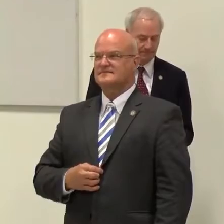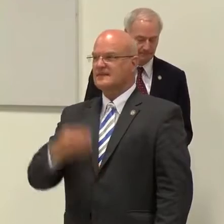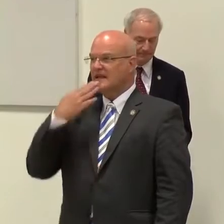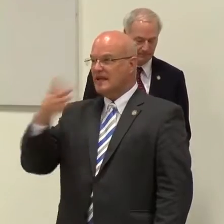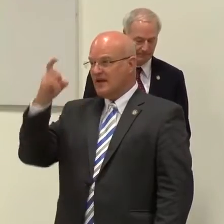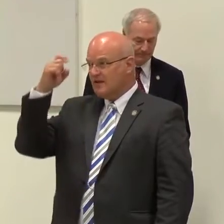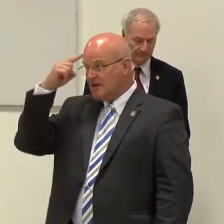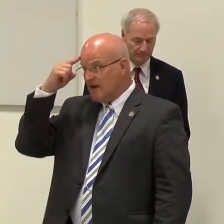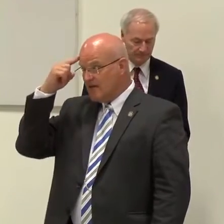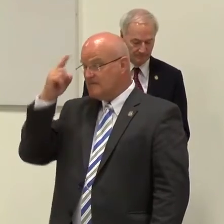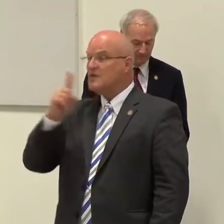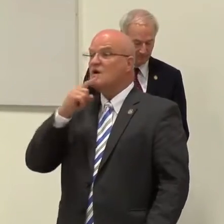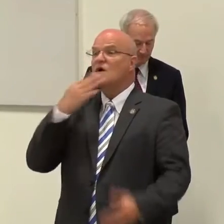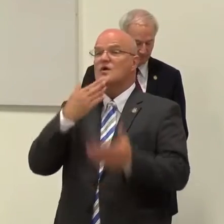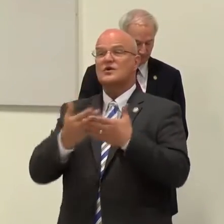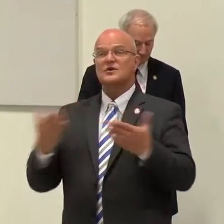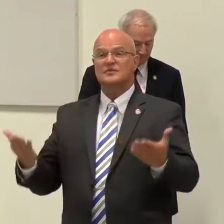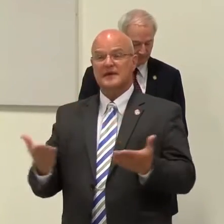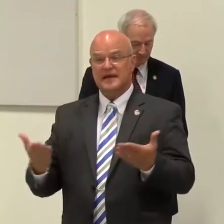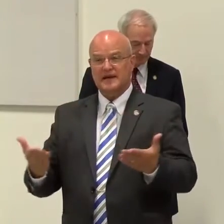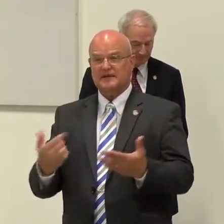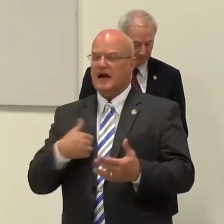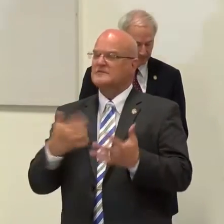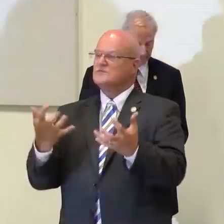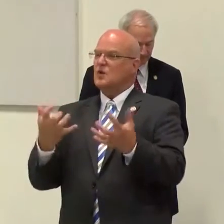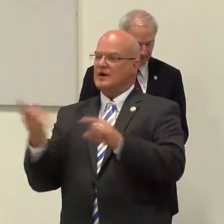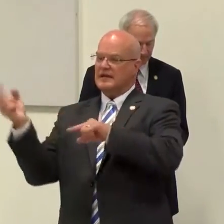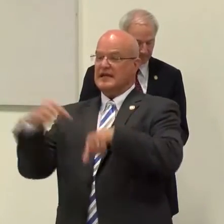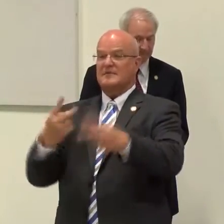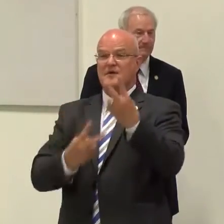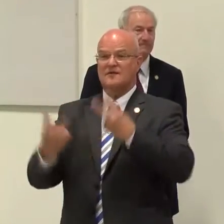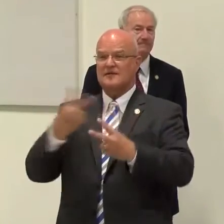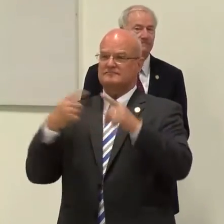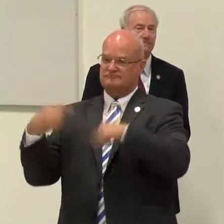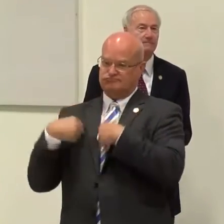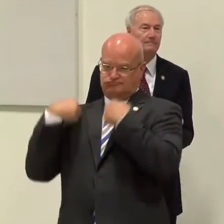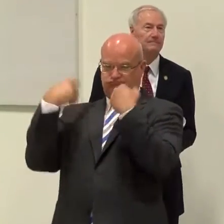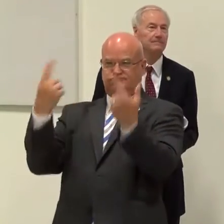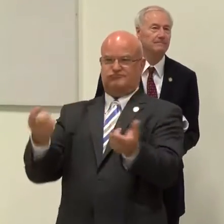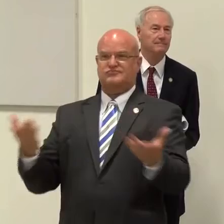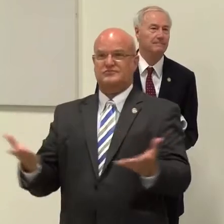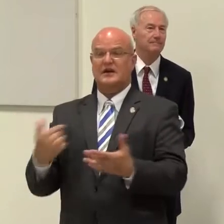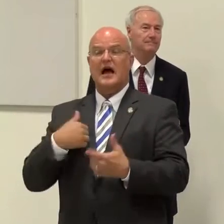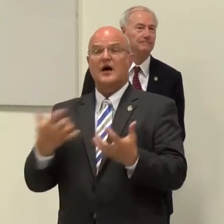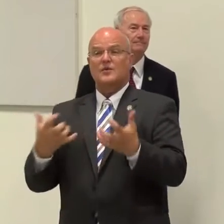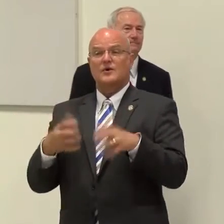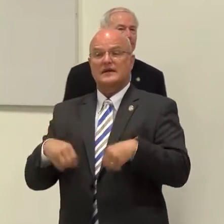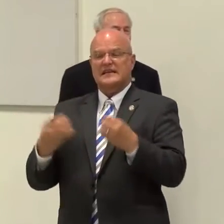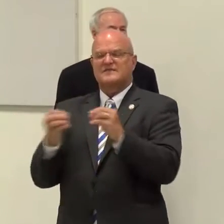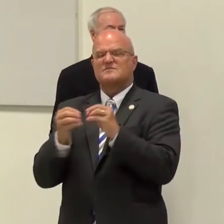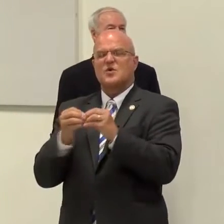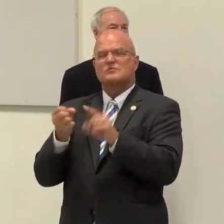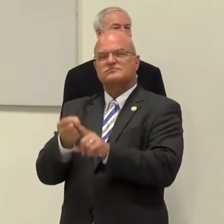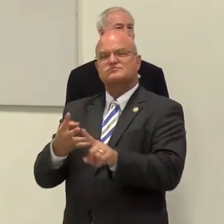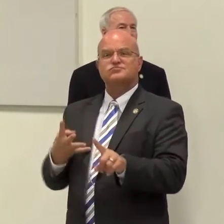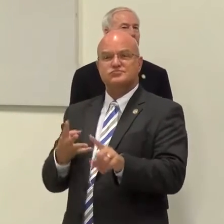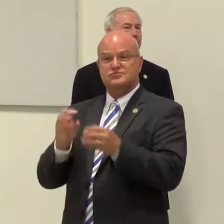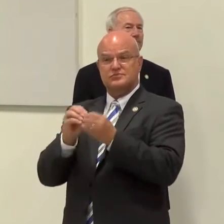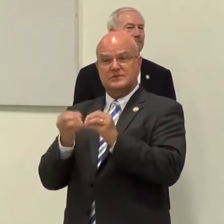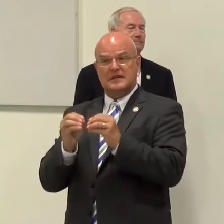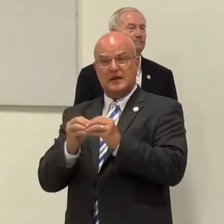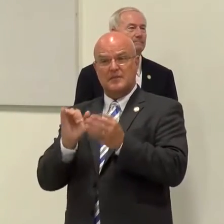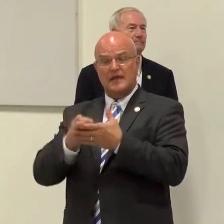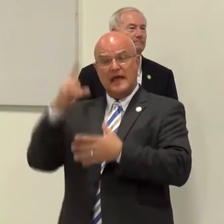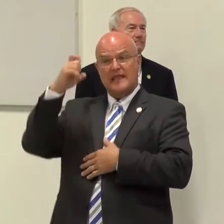Thank you, Governor. It really is good to be here. I've been wanting to come and visit for some time. I'd like to give a few more details on the numbers that